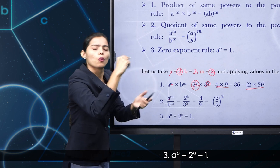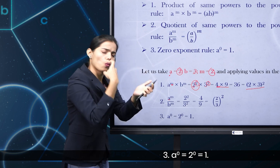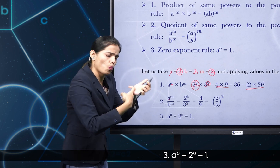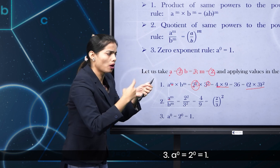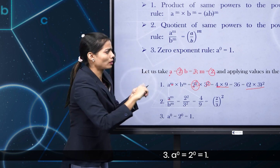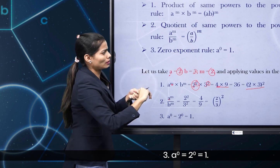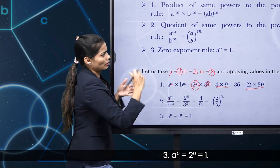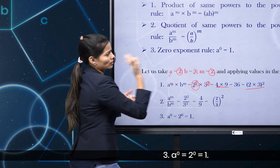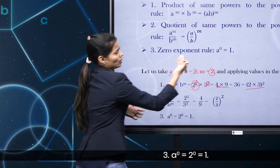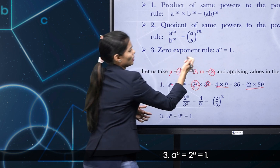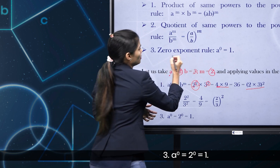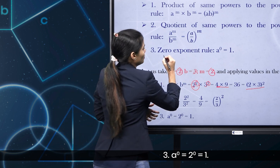1.